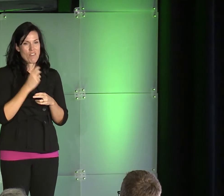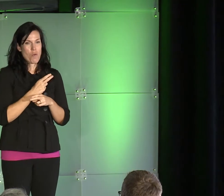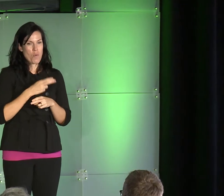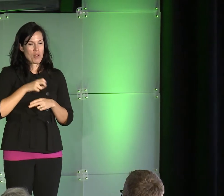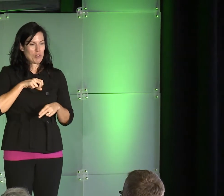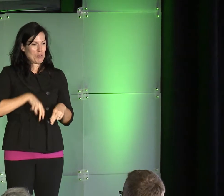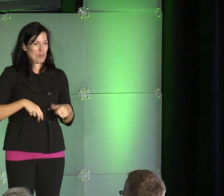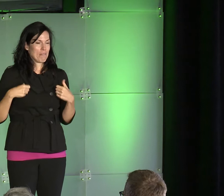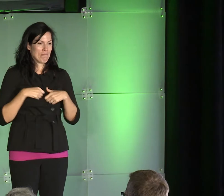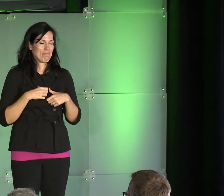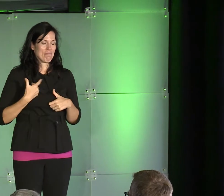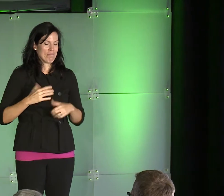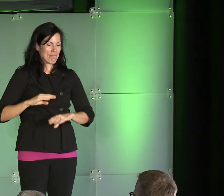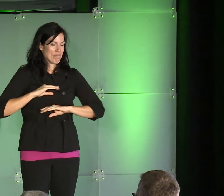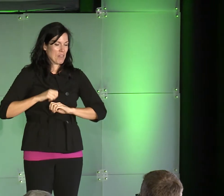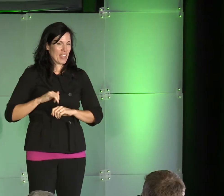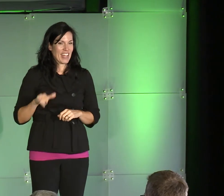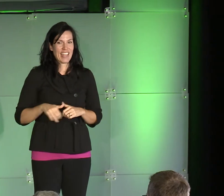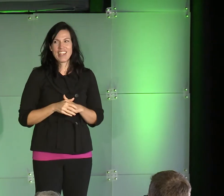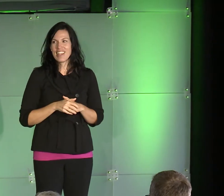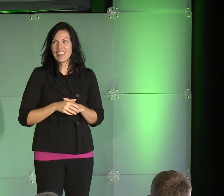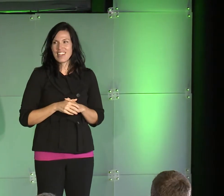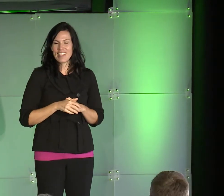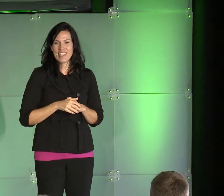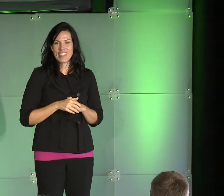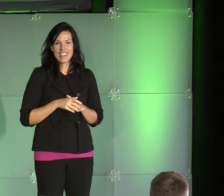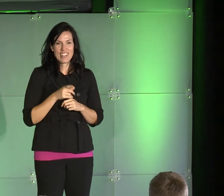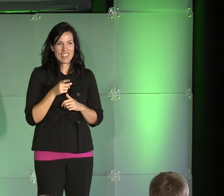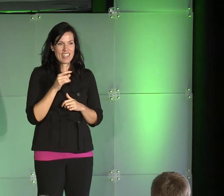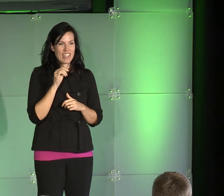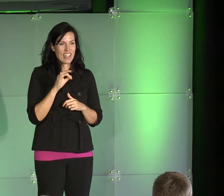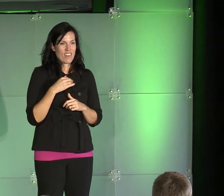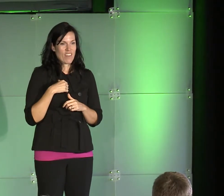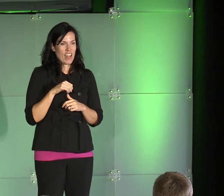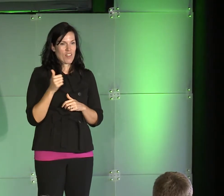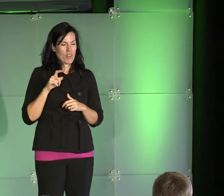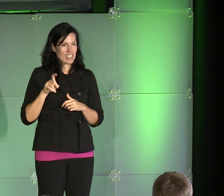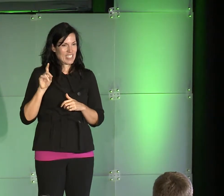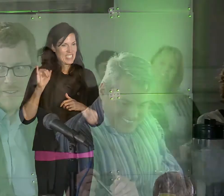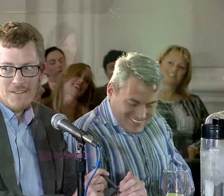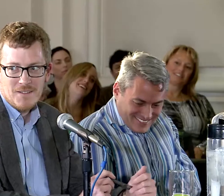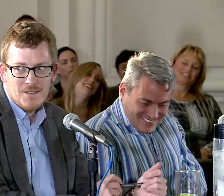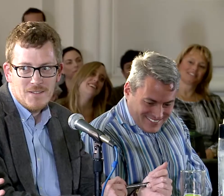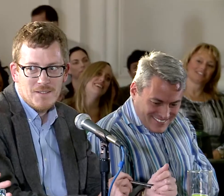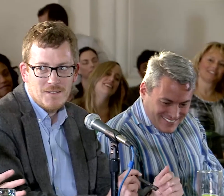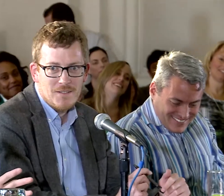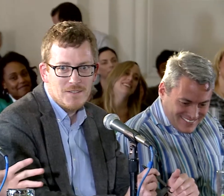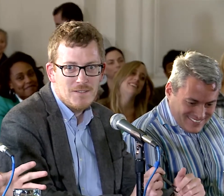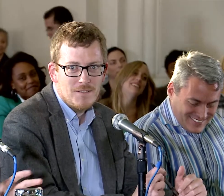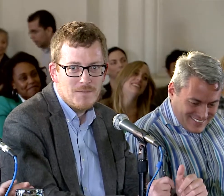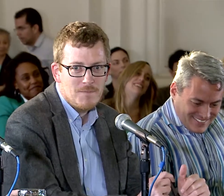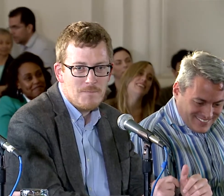so I'm happy about that. But, so, if I may, another question: have you extensively modeled the